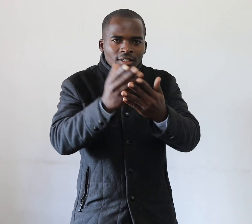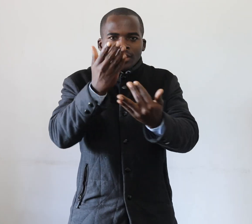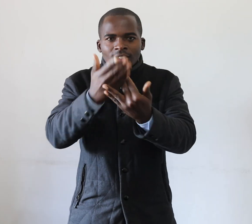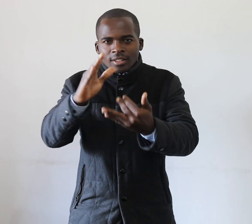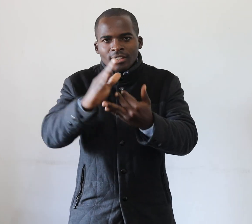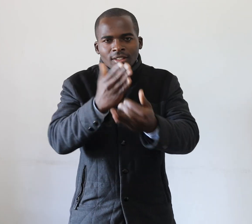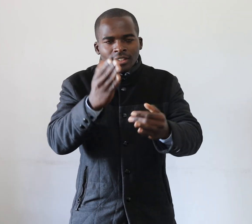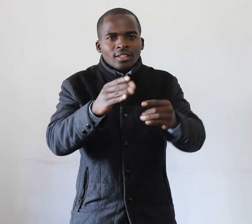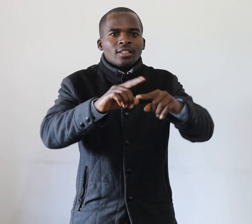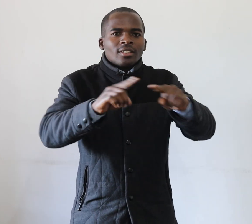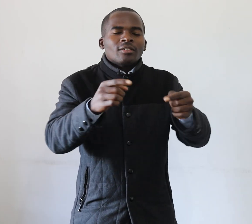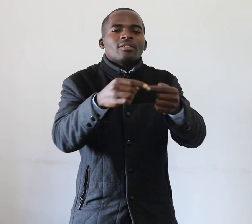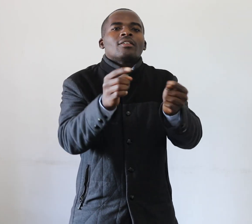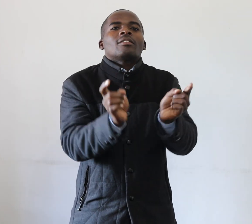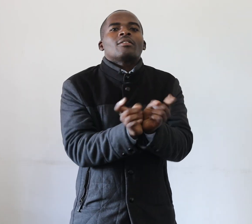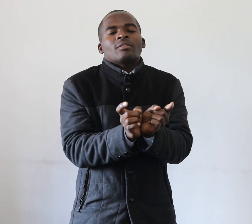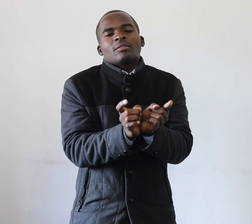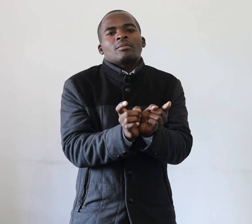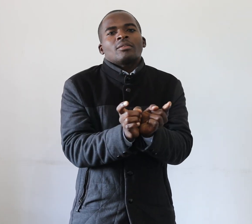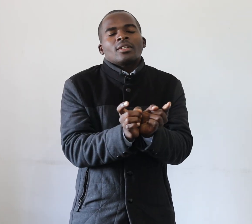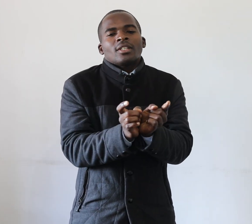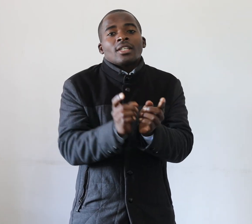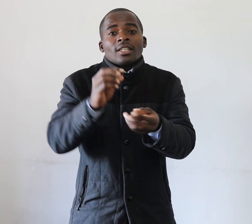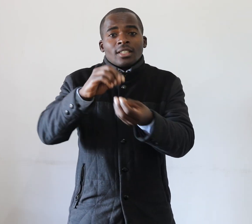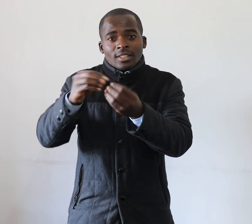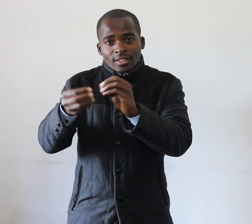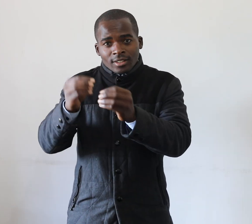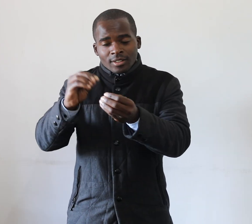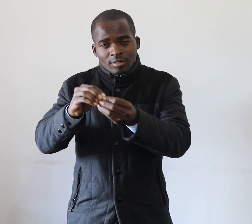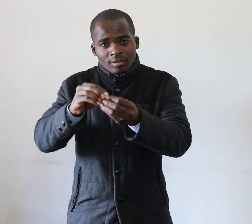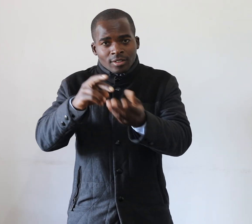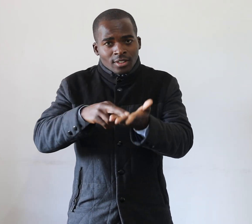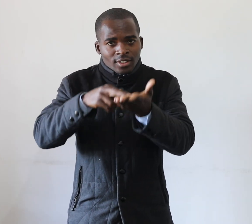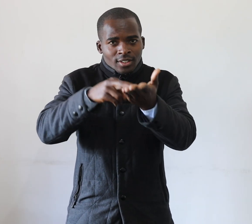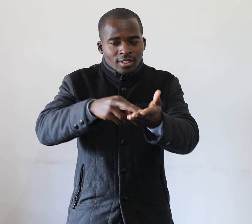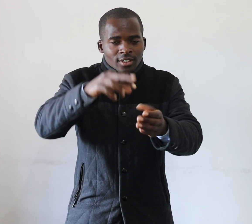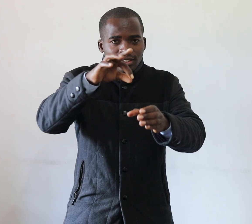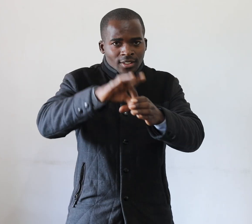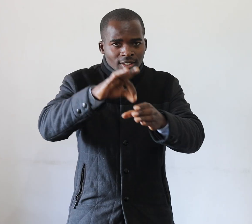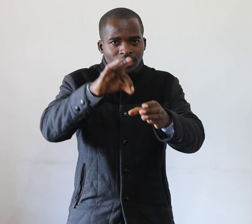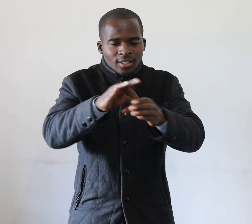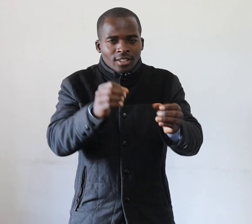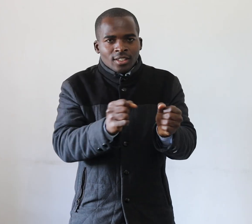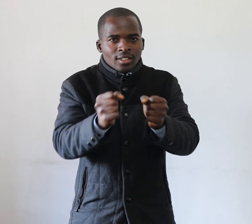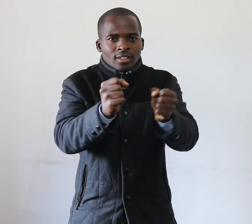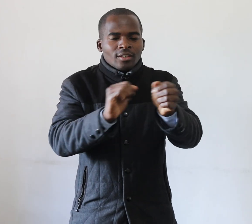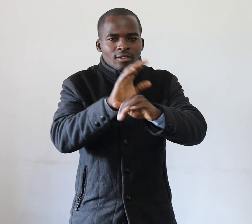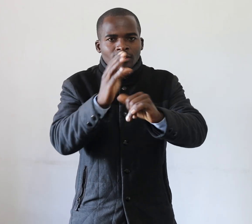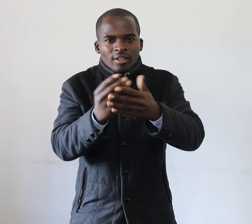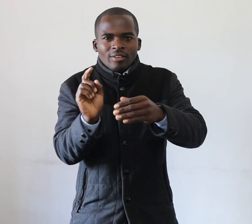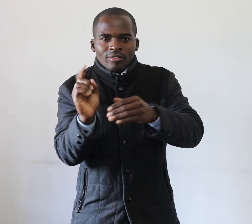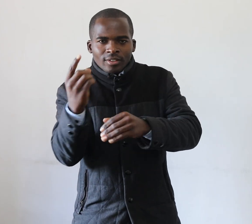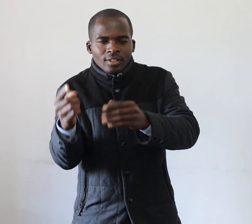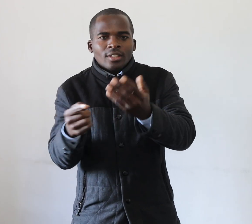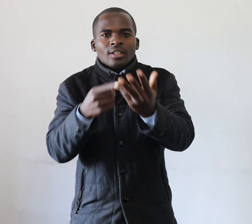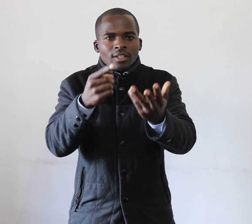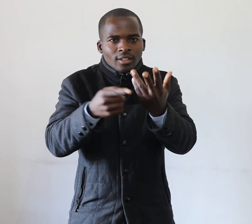groups. The number of proportional representation councillors is first calculated using a